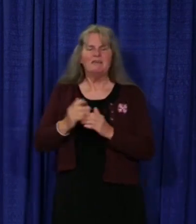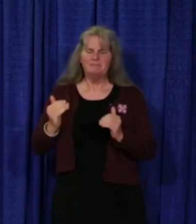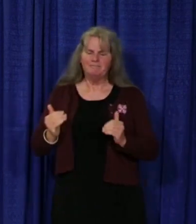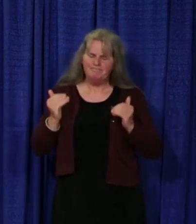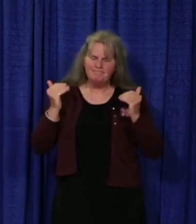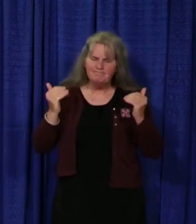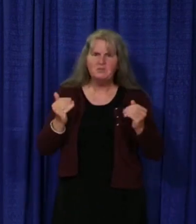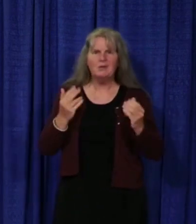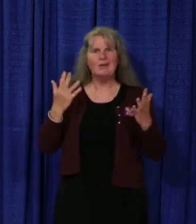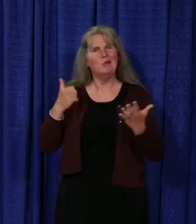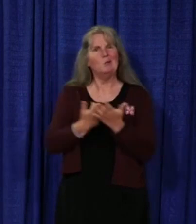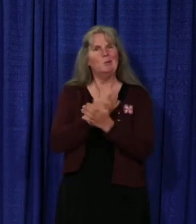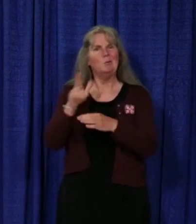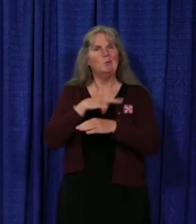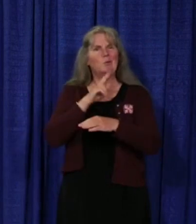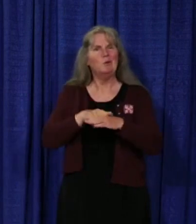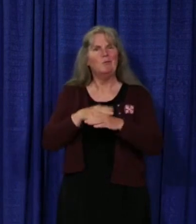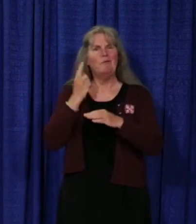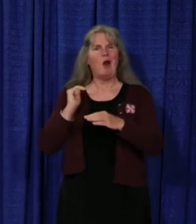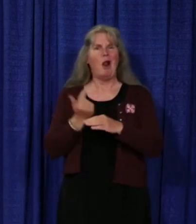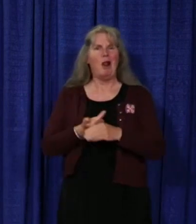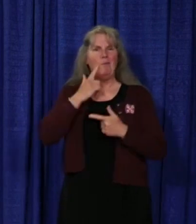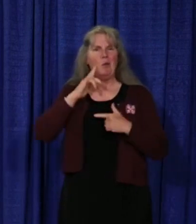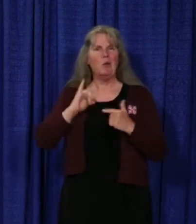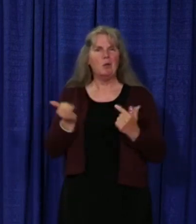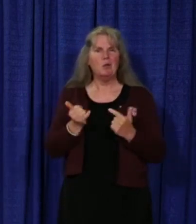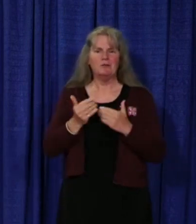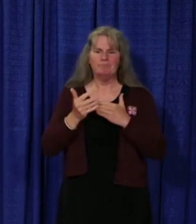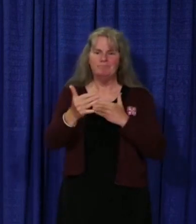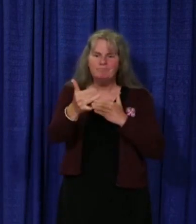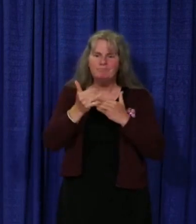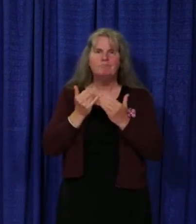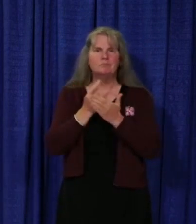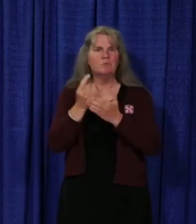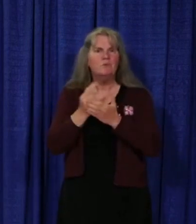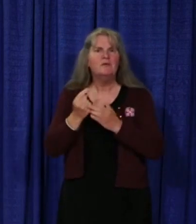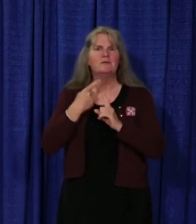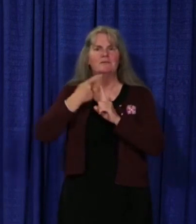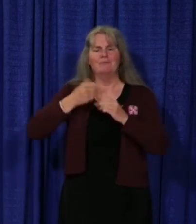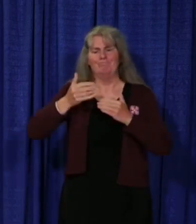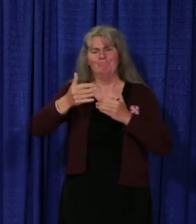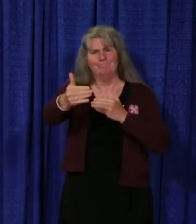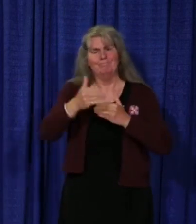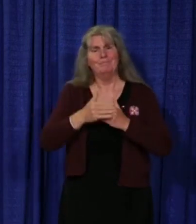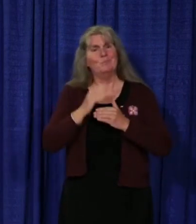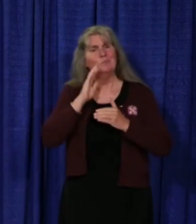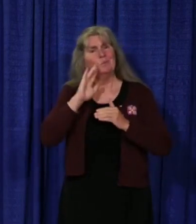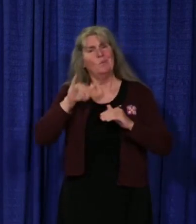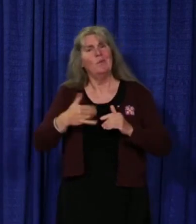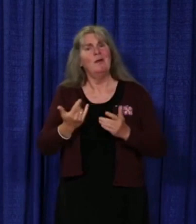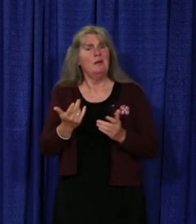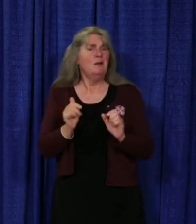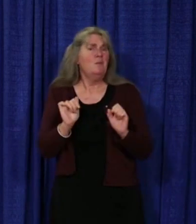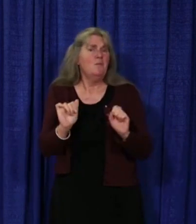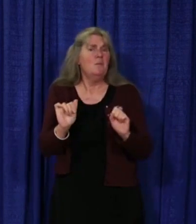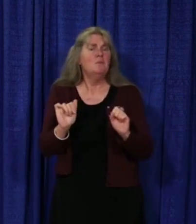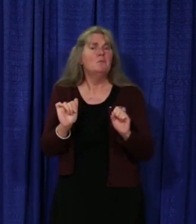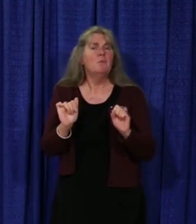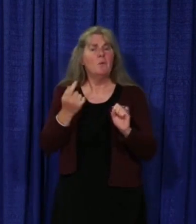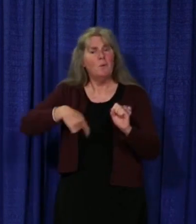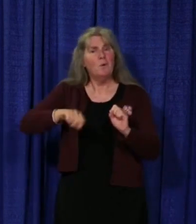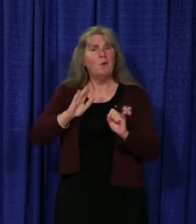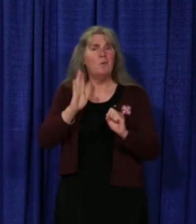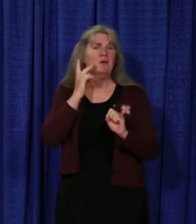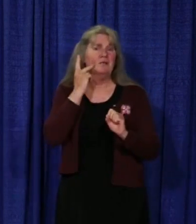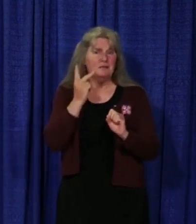towards that new normal for our lives in the weeks and months to come. It is possible and likely that we